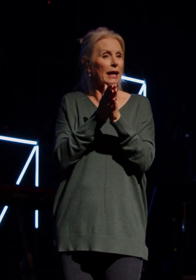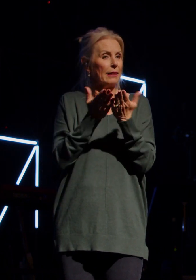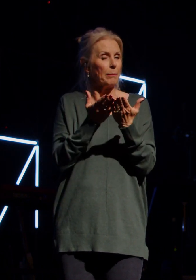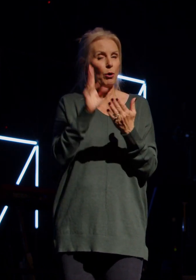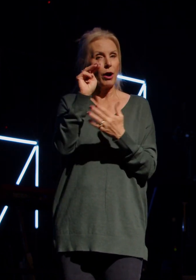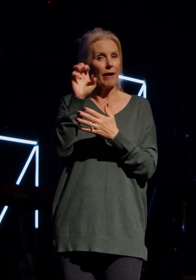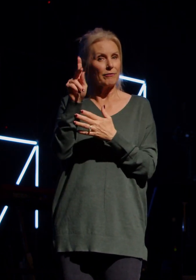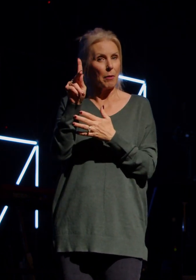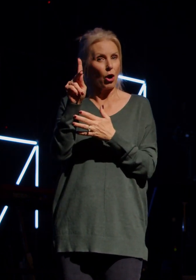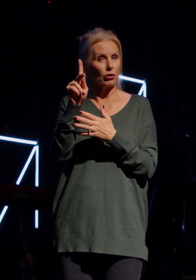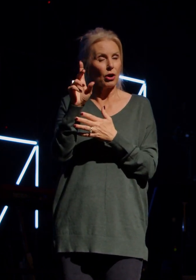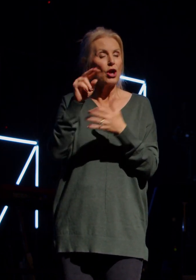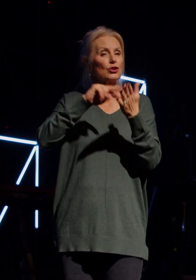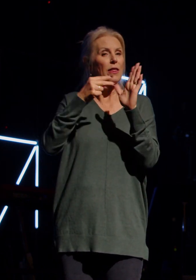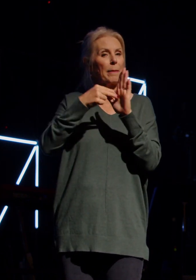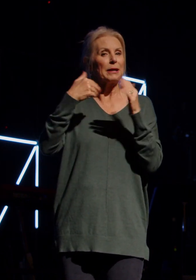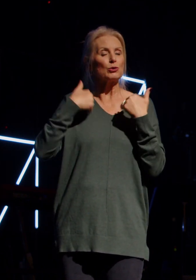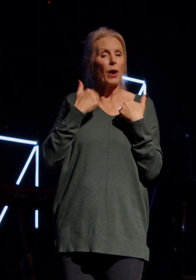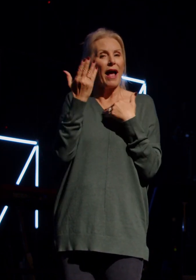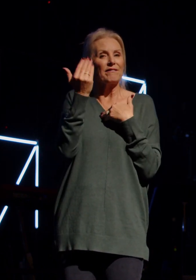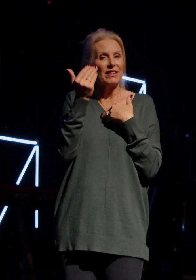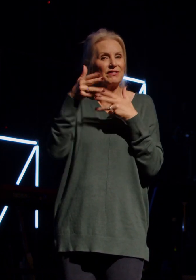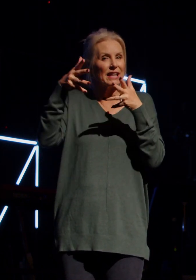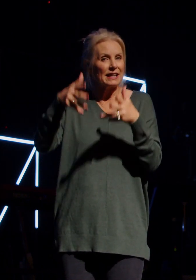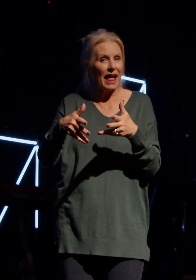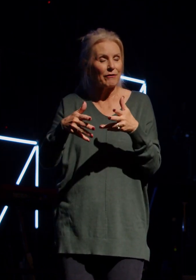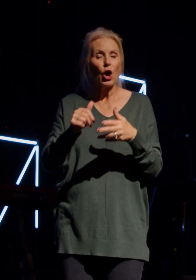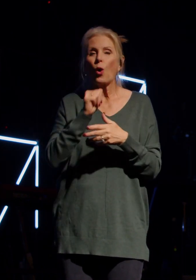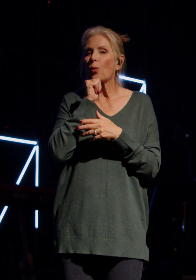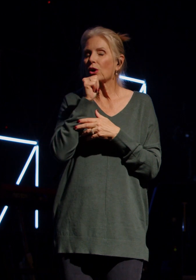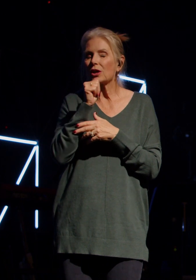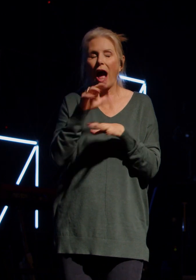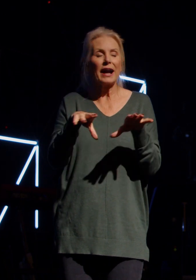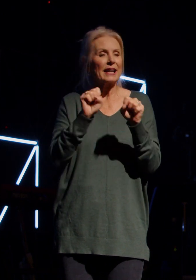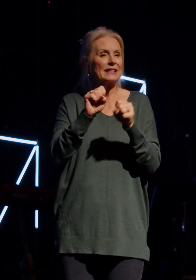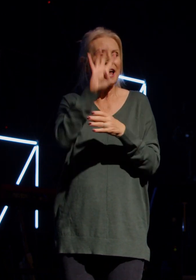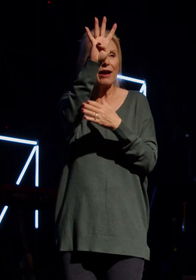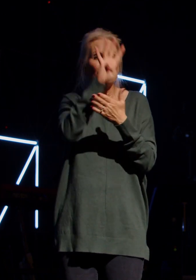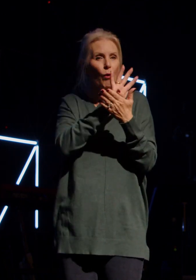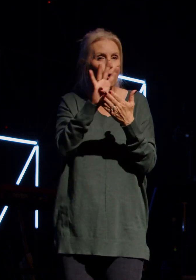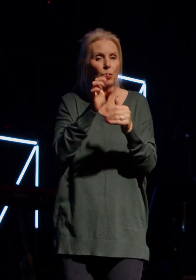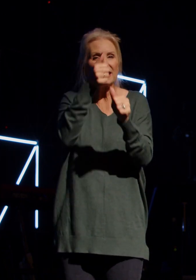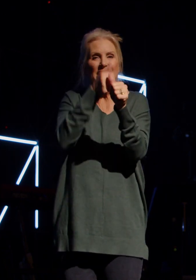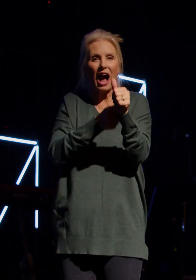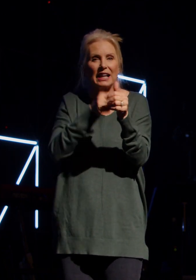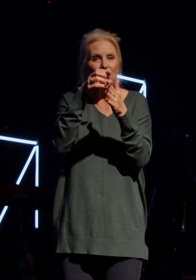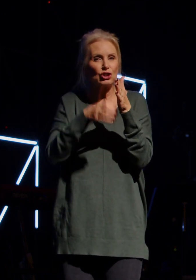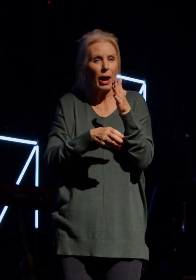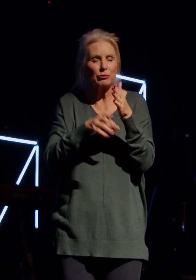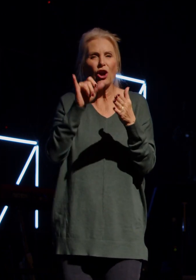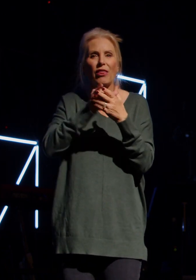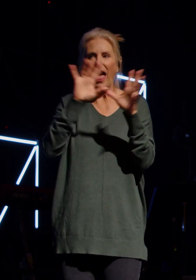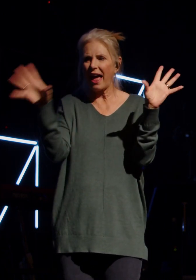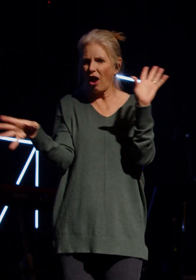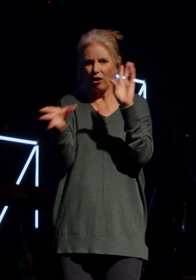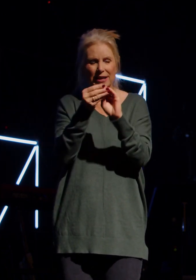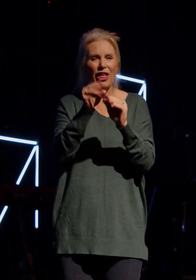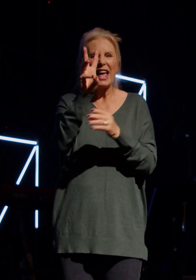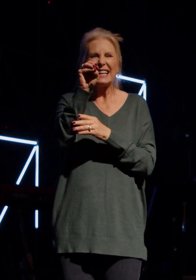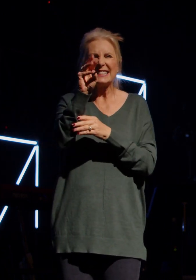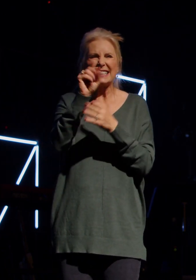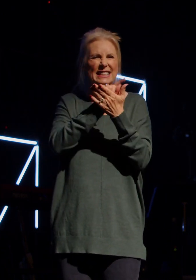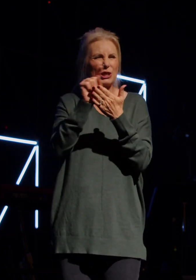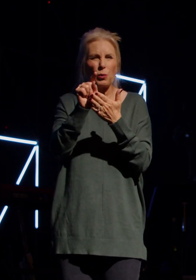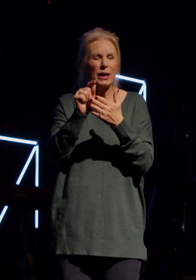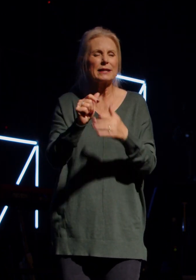have 15 left. We're not going to spend 4 weeks per chapter, because that would take 60 weeks for us to